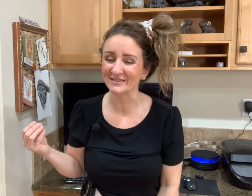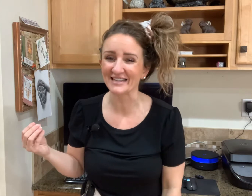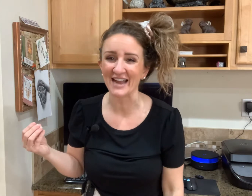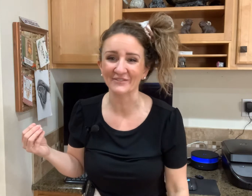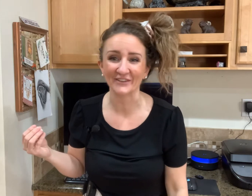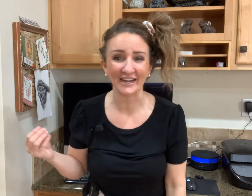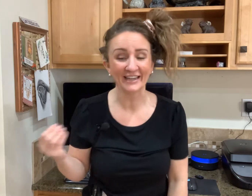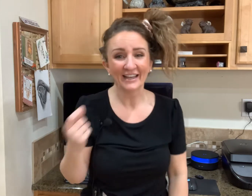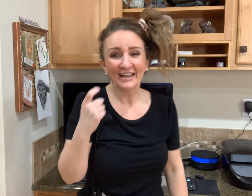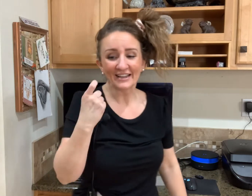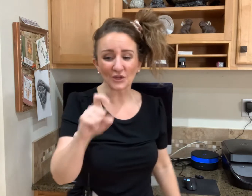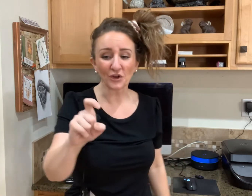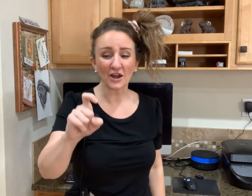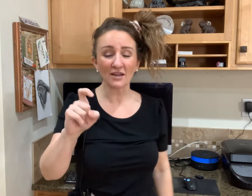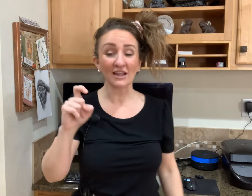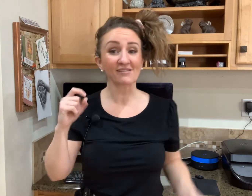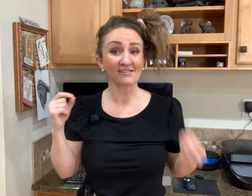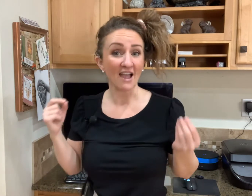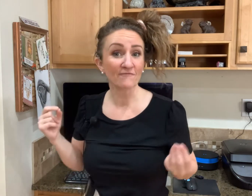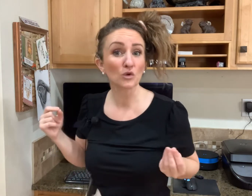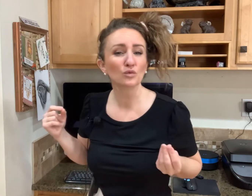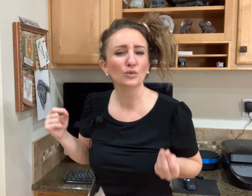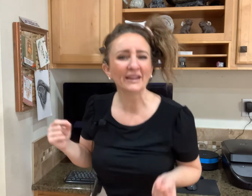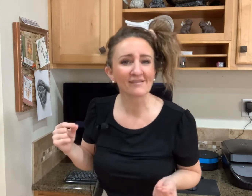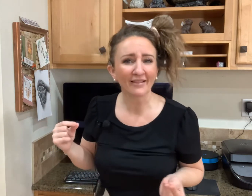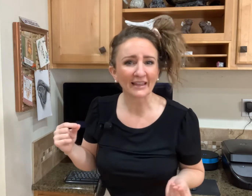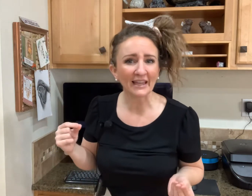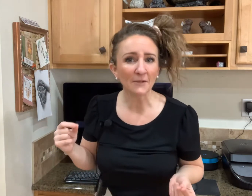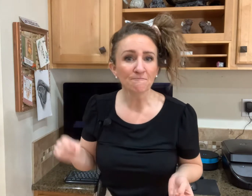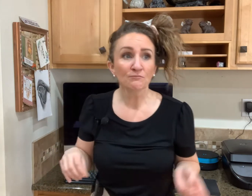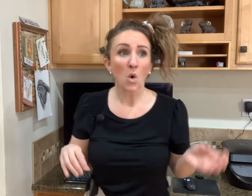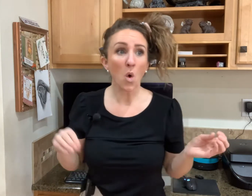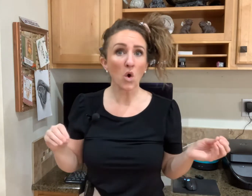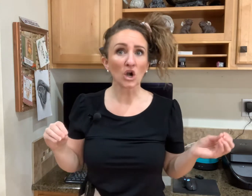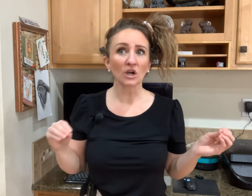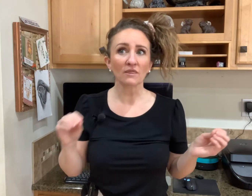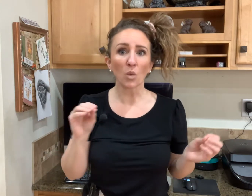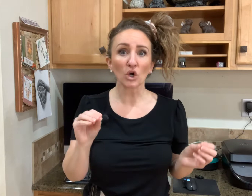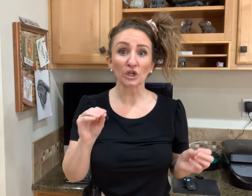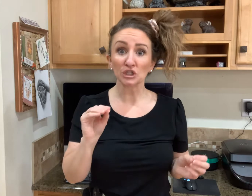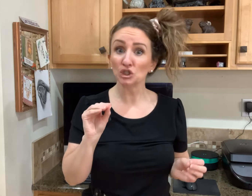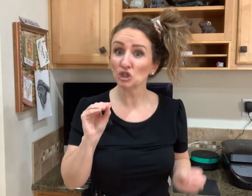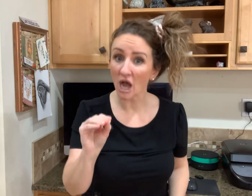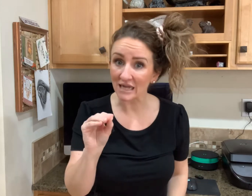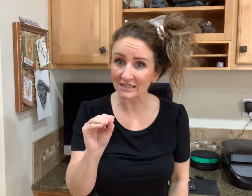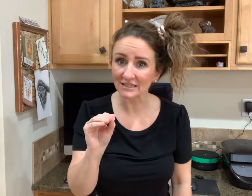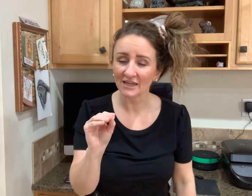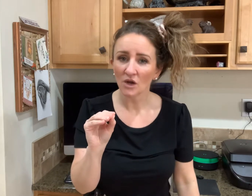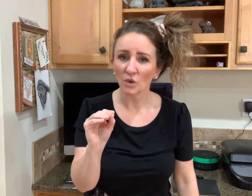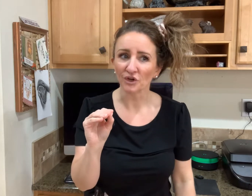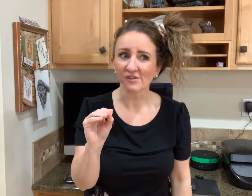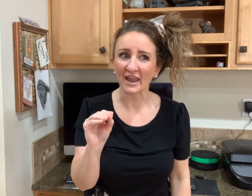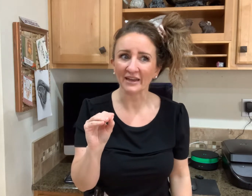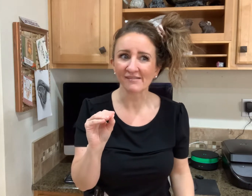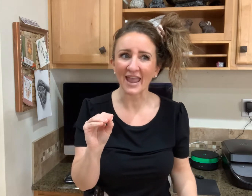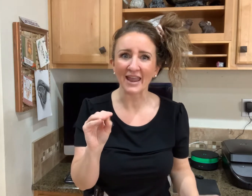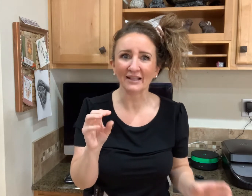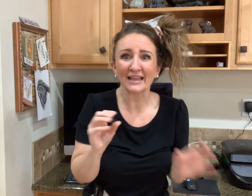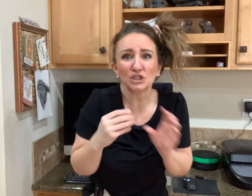kind of fun. So it's the sign for recently, or the word just when you're saying like it